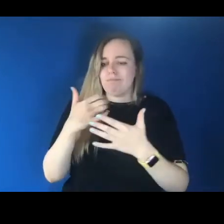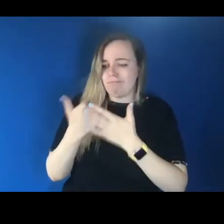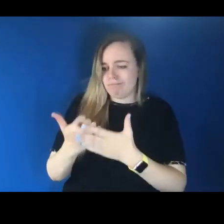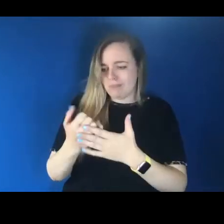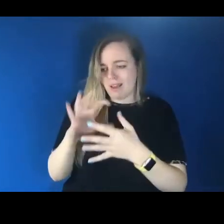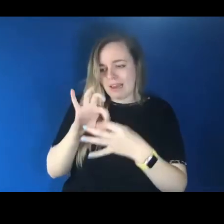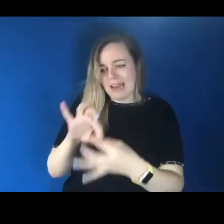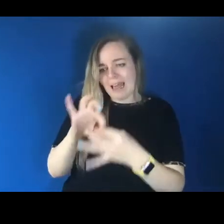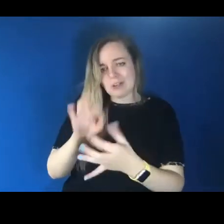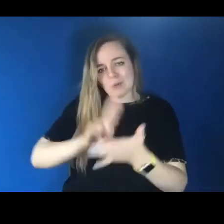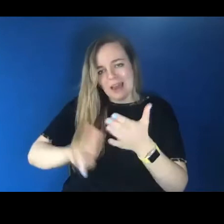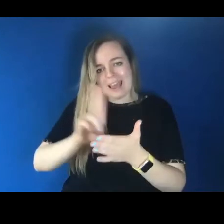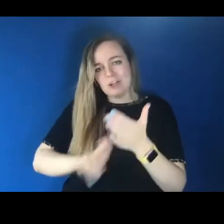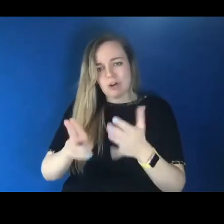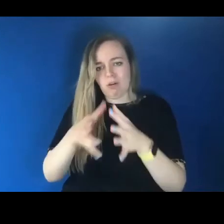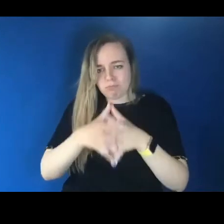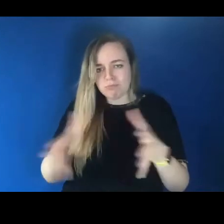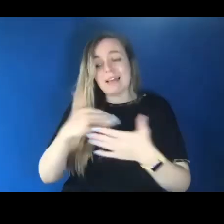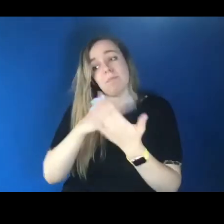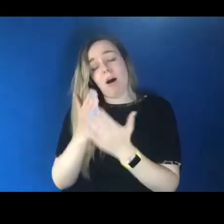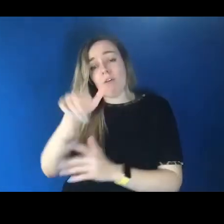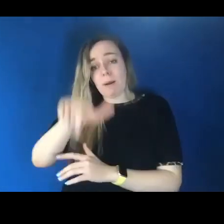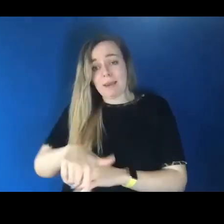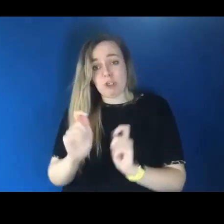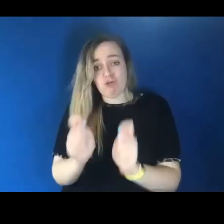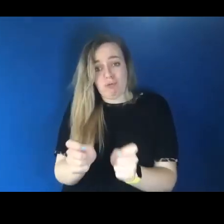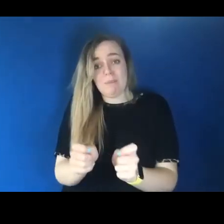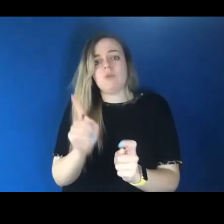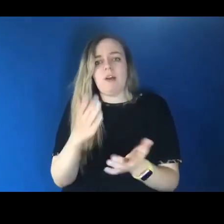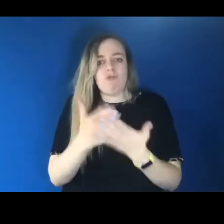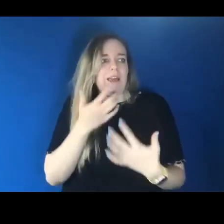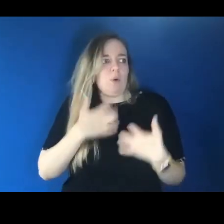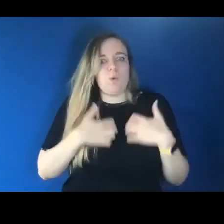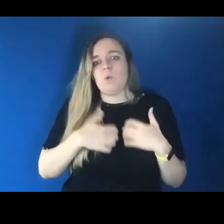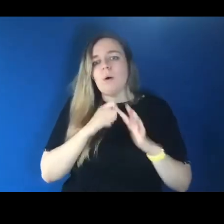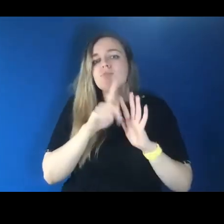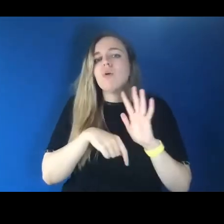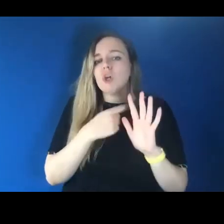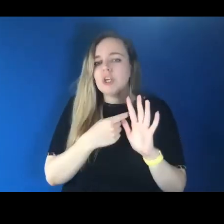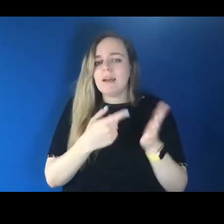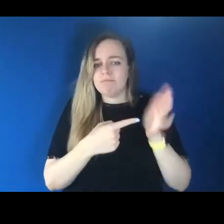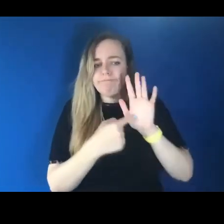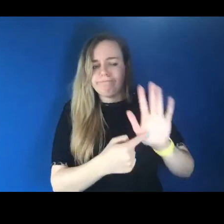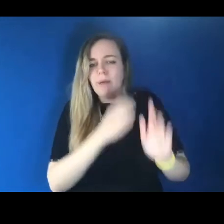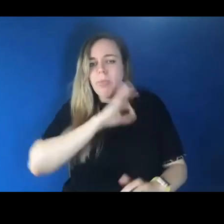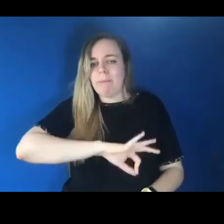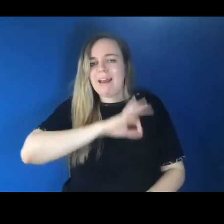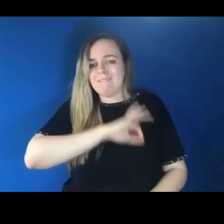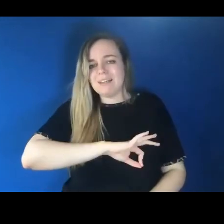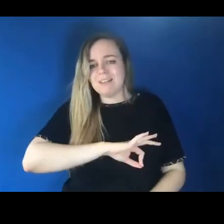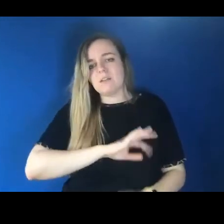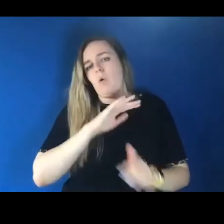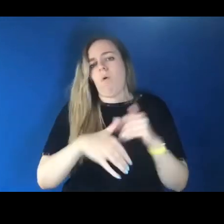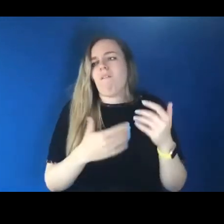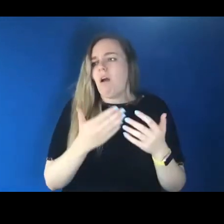evolve as part of a patient's treatment. So that's a really kind of exciting project that shows the benefits about getting